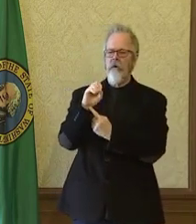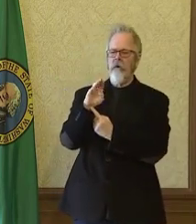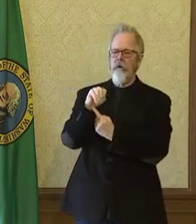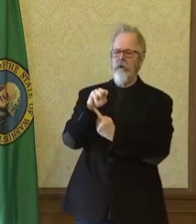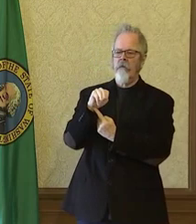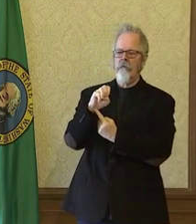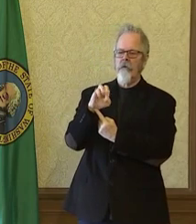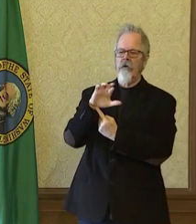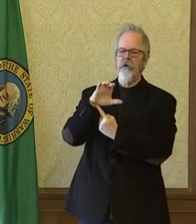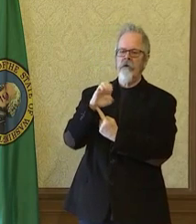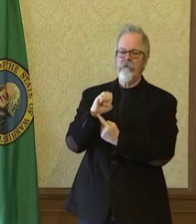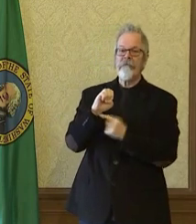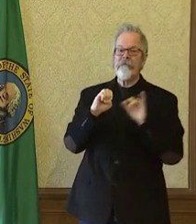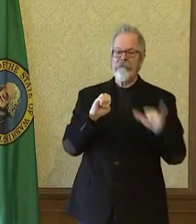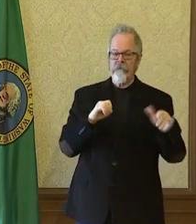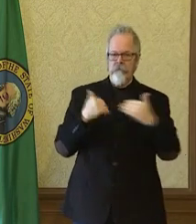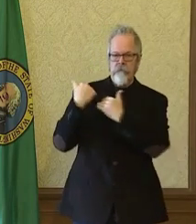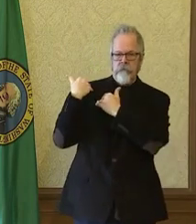you're interested, you can go to